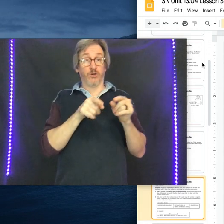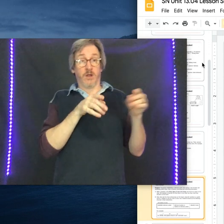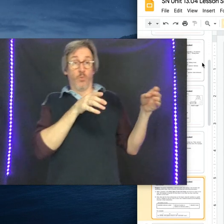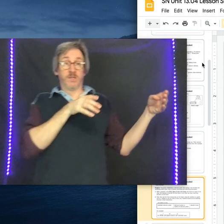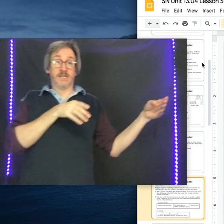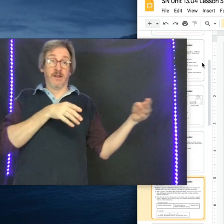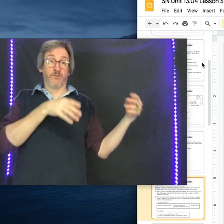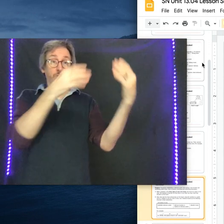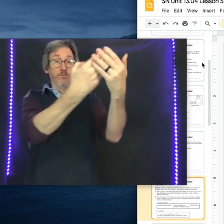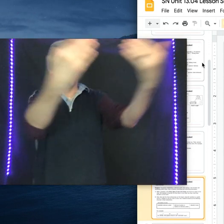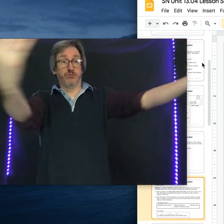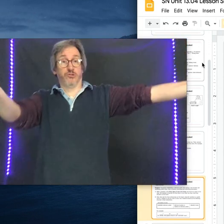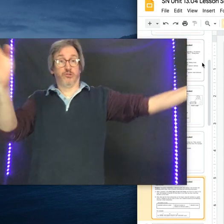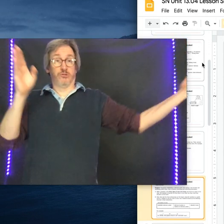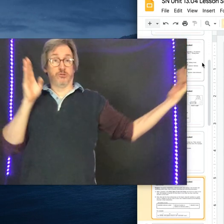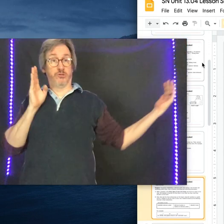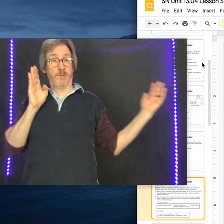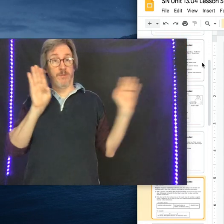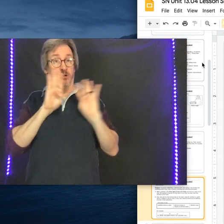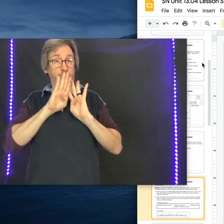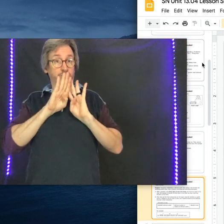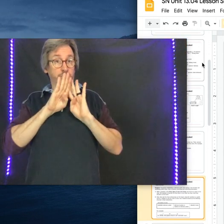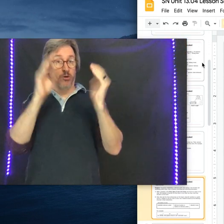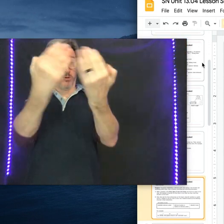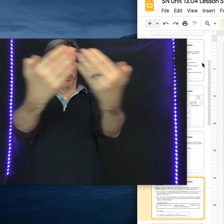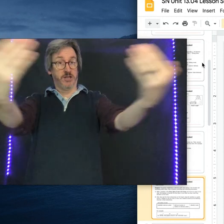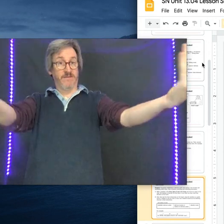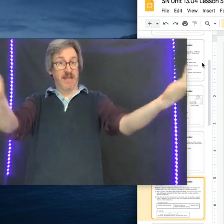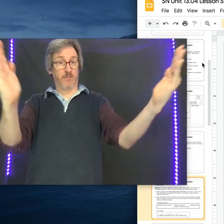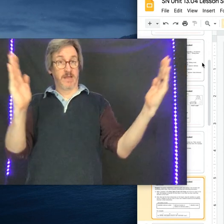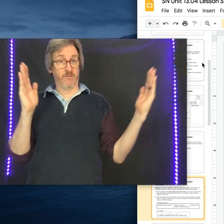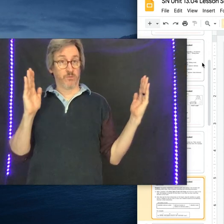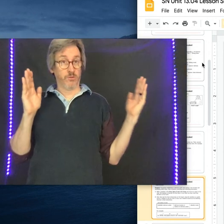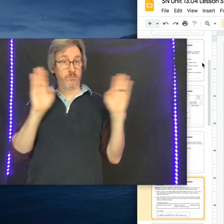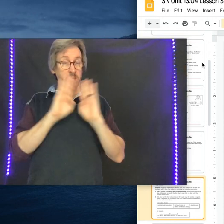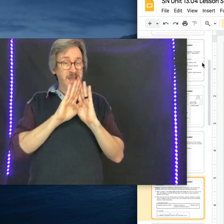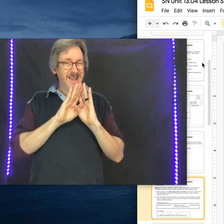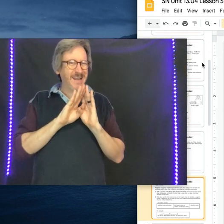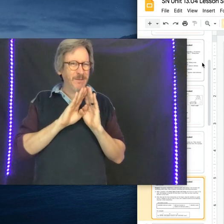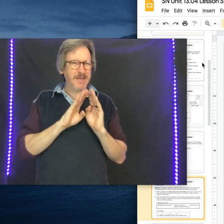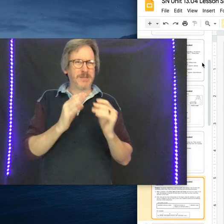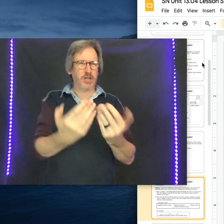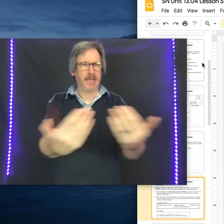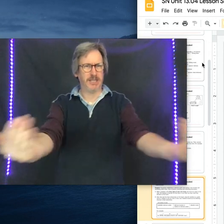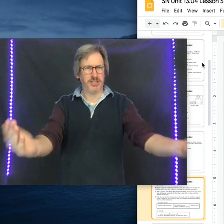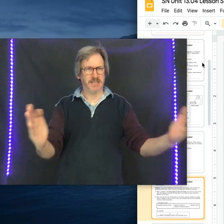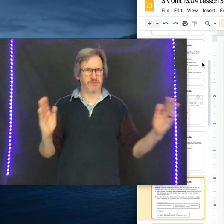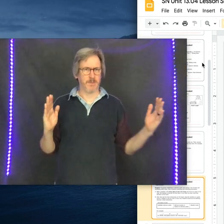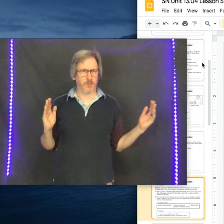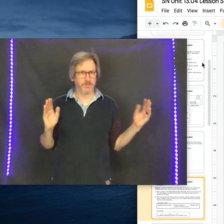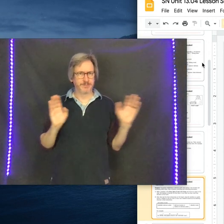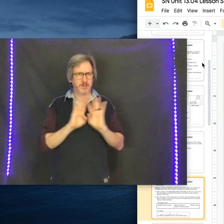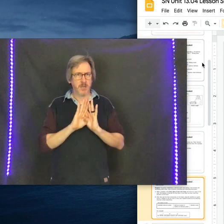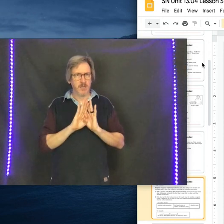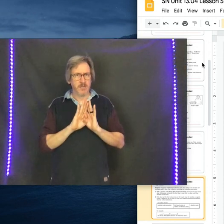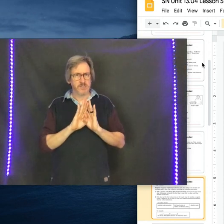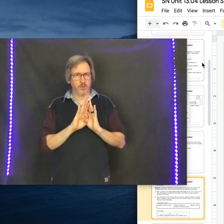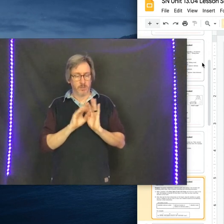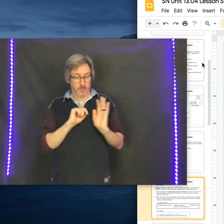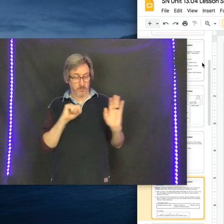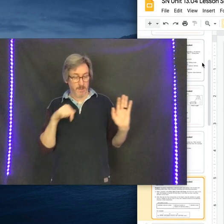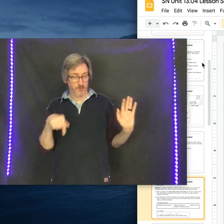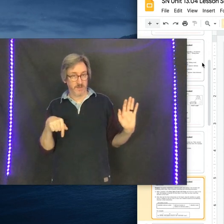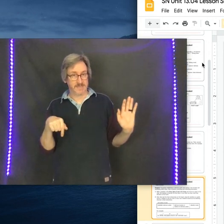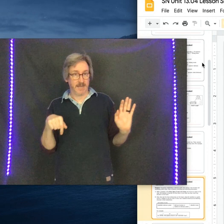If you're on one side of the room, maybe you give the outline of the room. like we did with Chuck E. Cheese, remember?